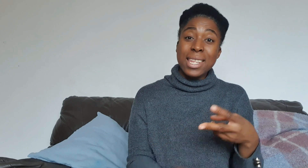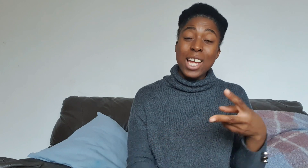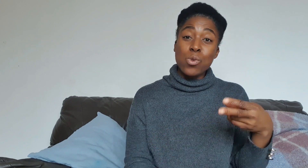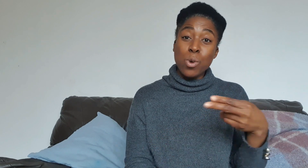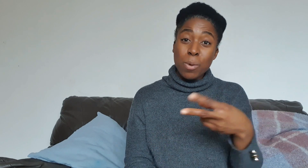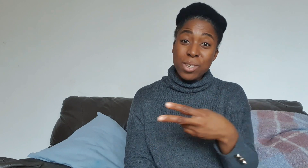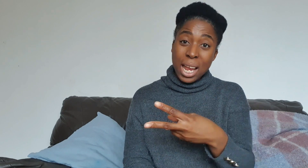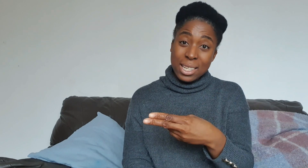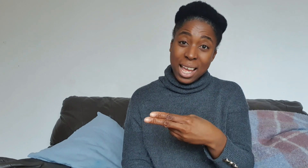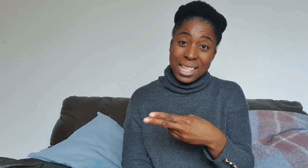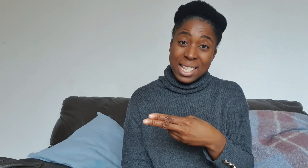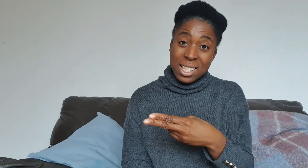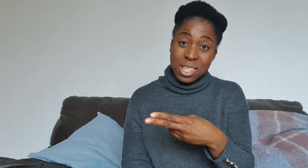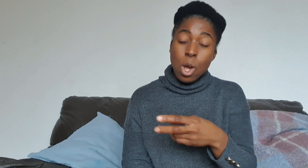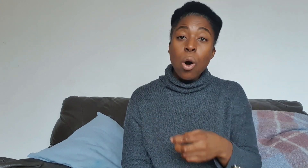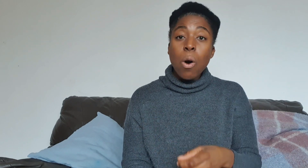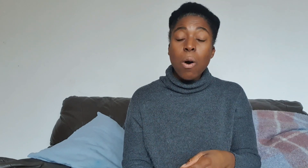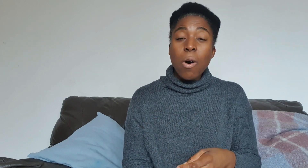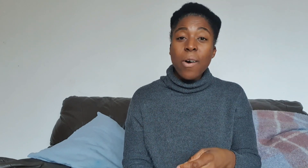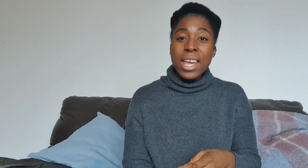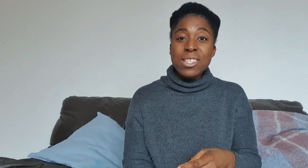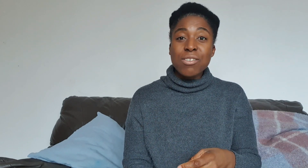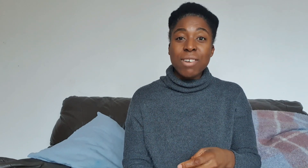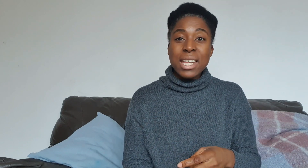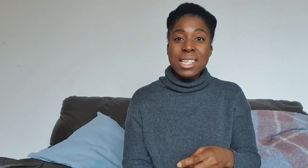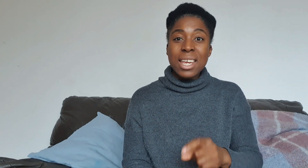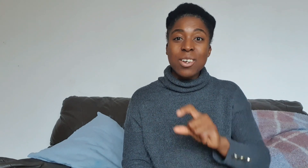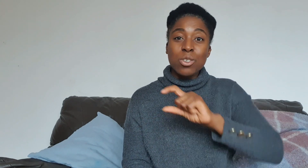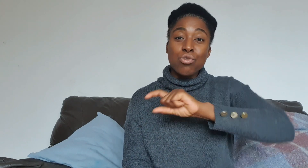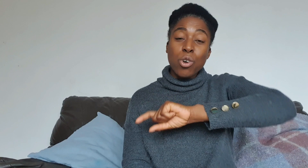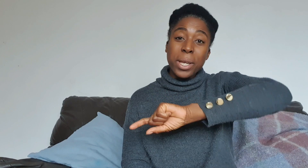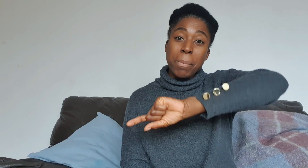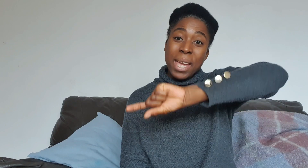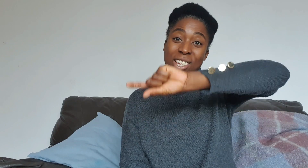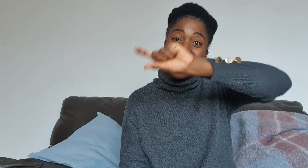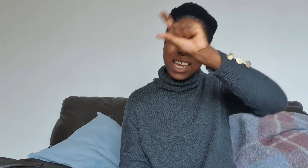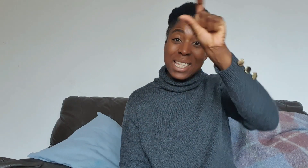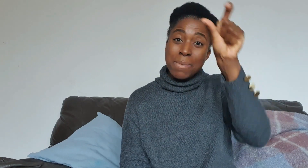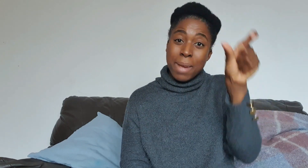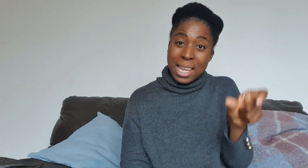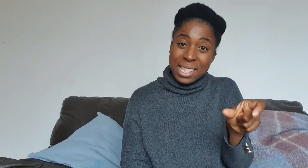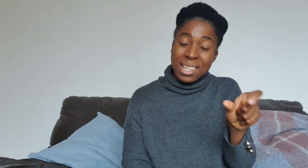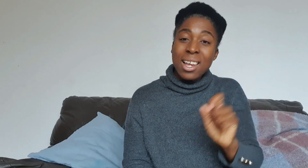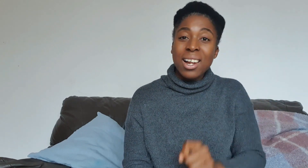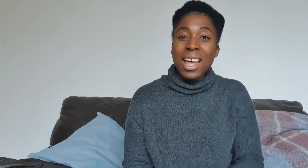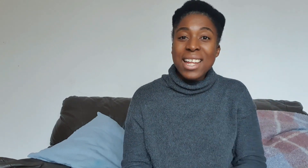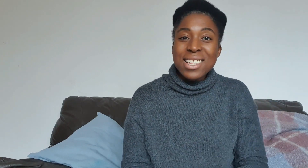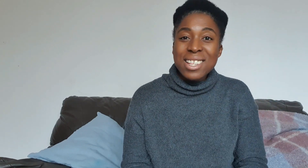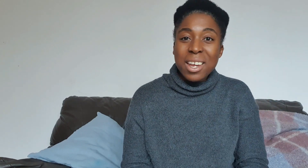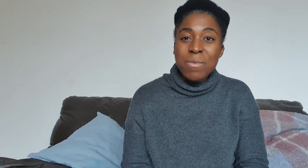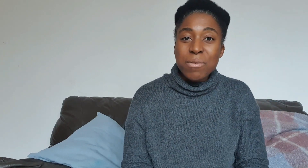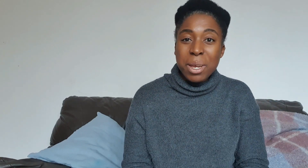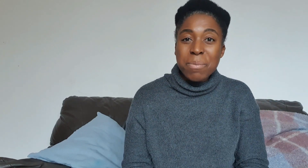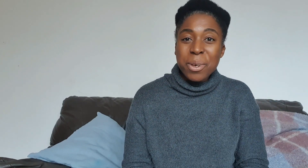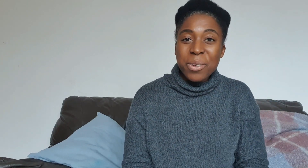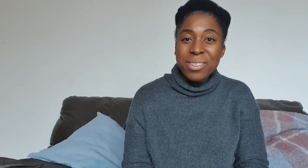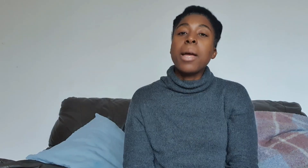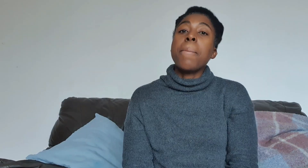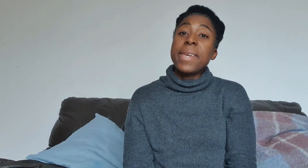actual object like scissors, or it's creating or drawing a picture in space like the sign for rainbow. Be